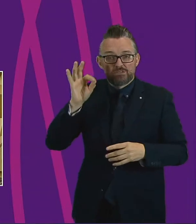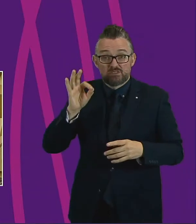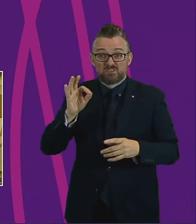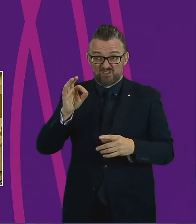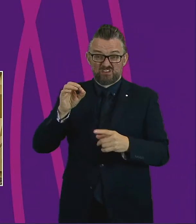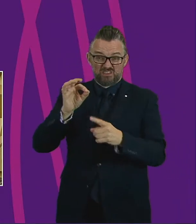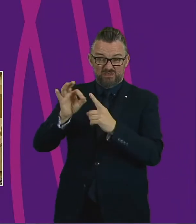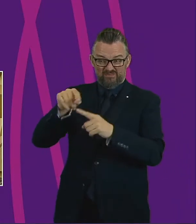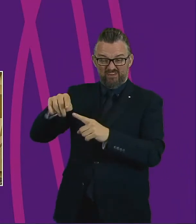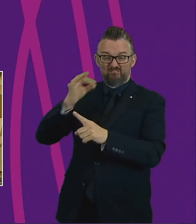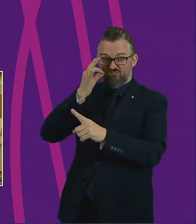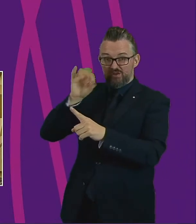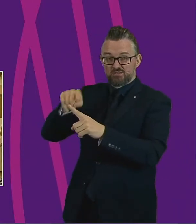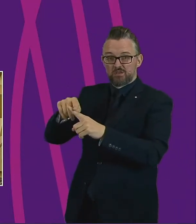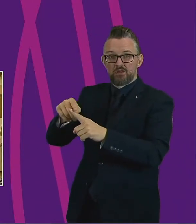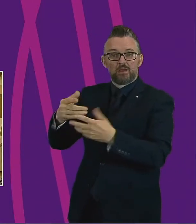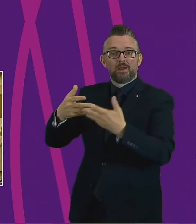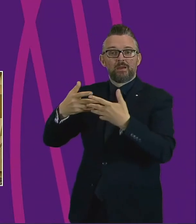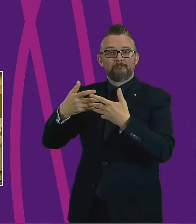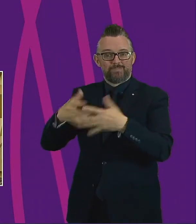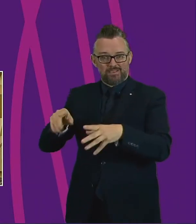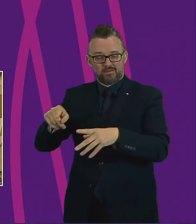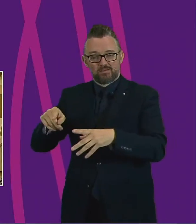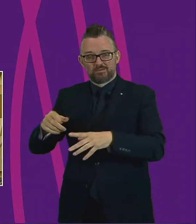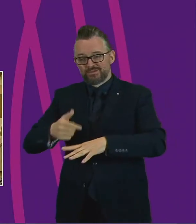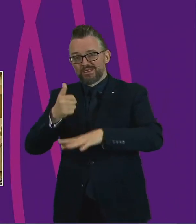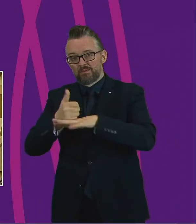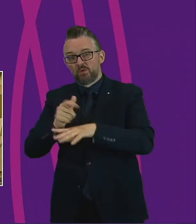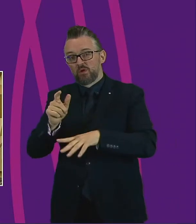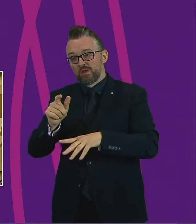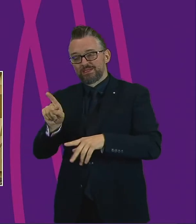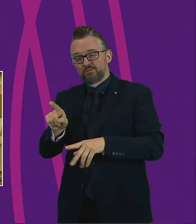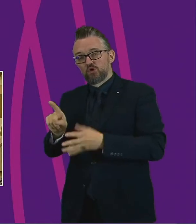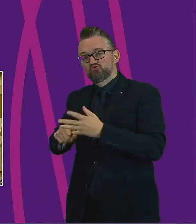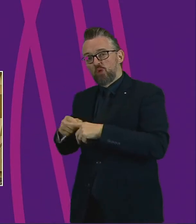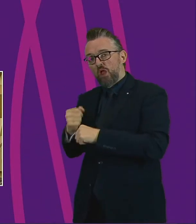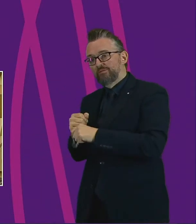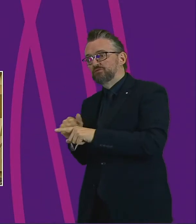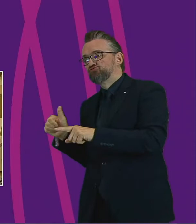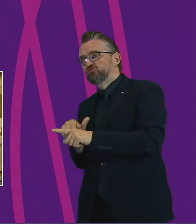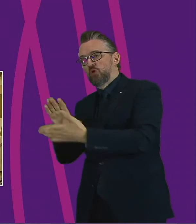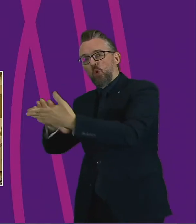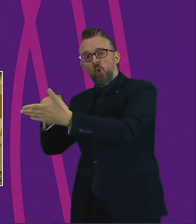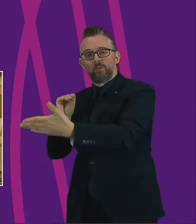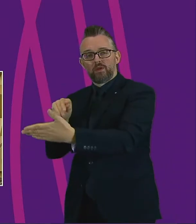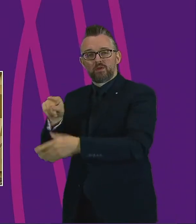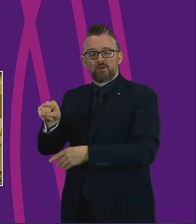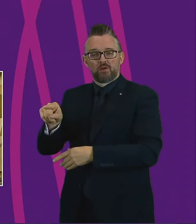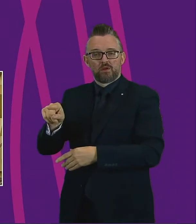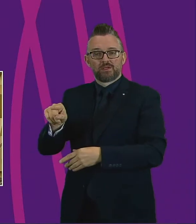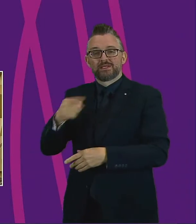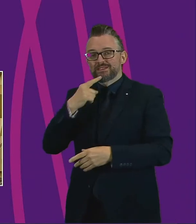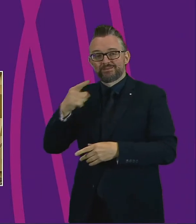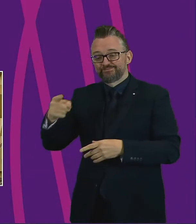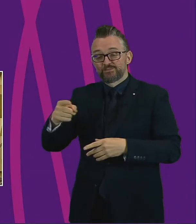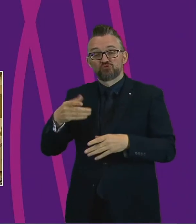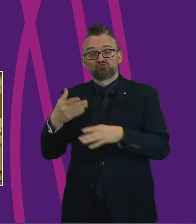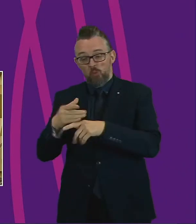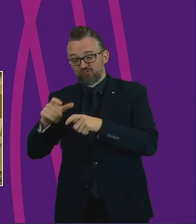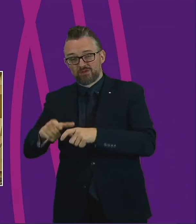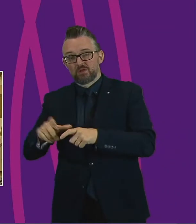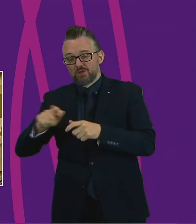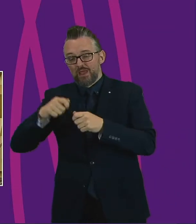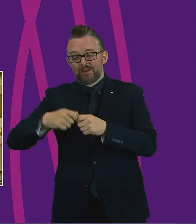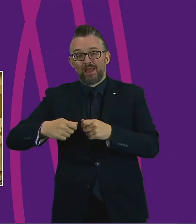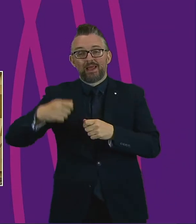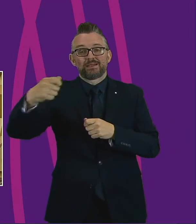particular, have already taken steps that I think the UK Government should follow, which is announcing extension to that kind of scheme for a period